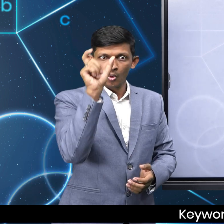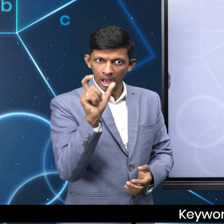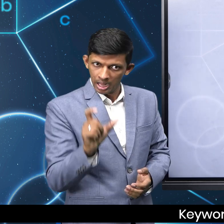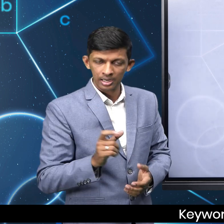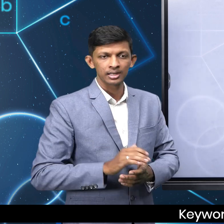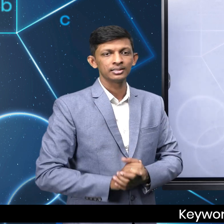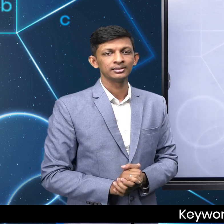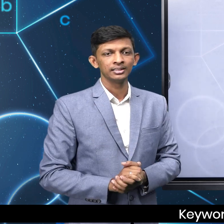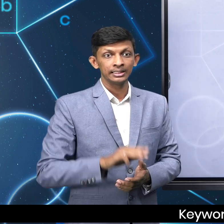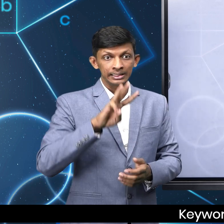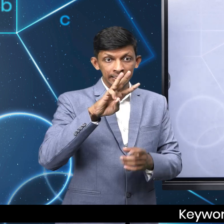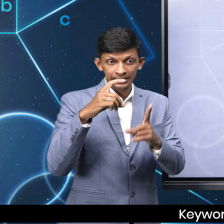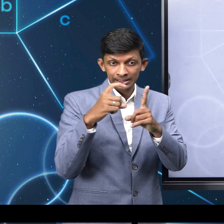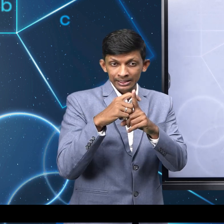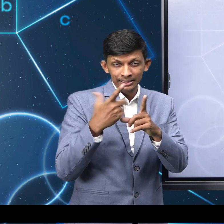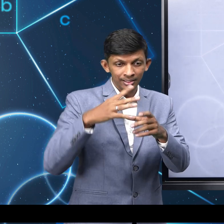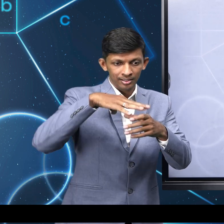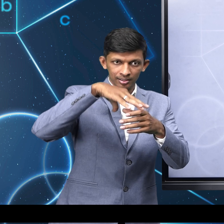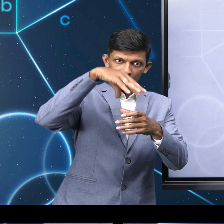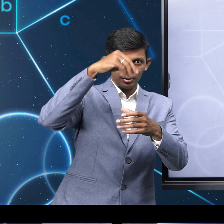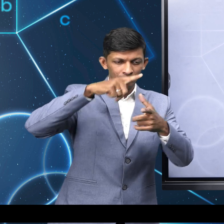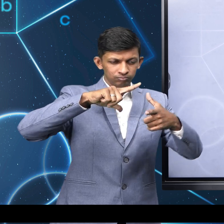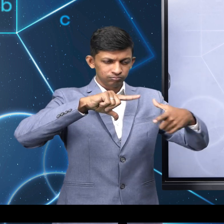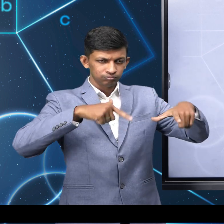Keywords from this lesson are 3D shapes,